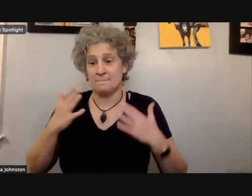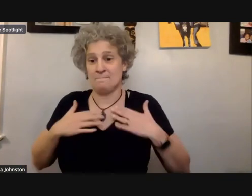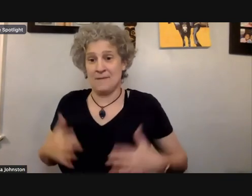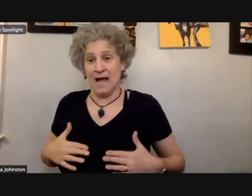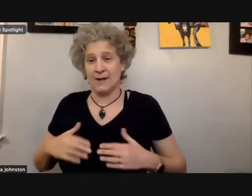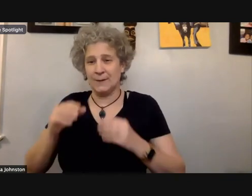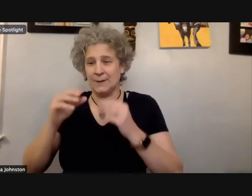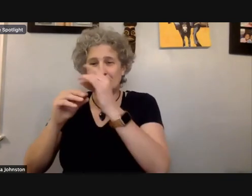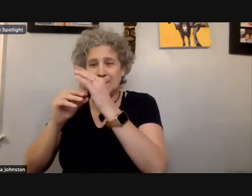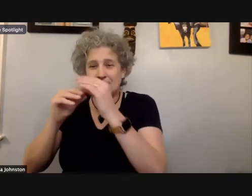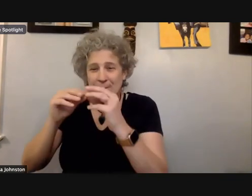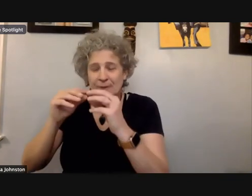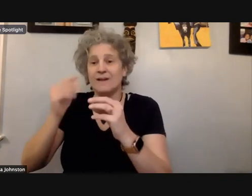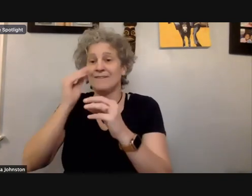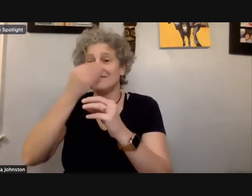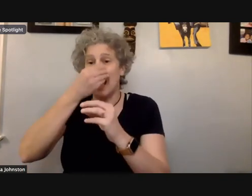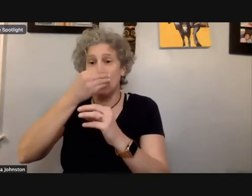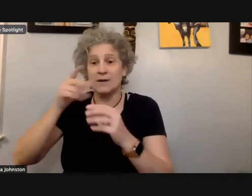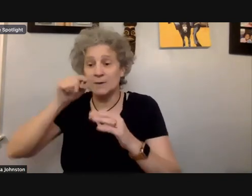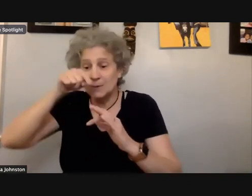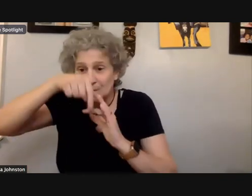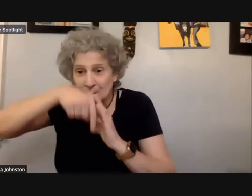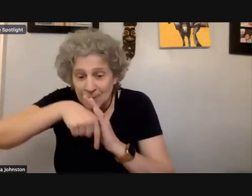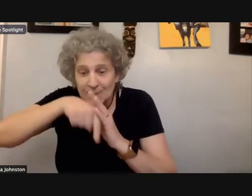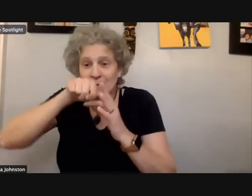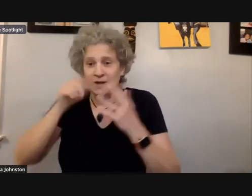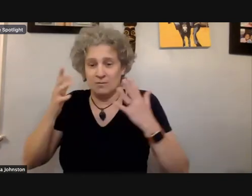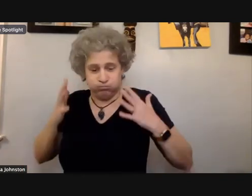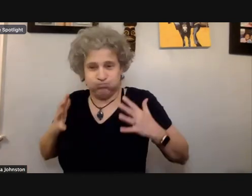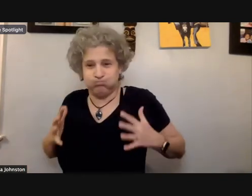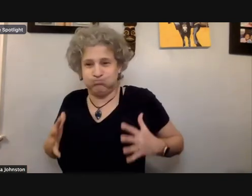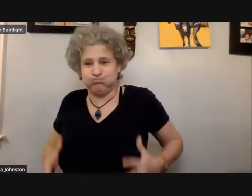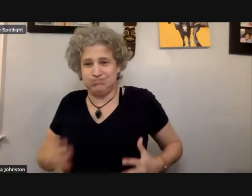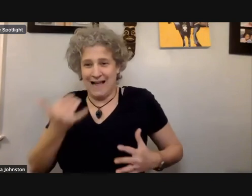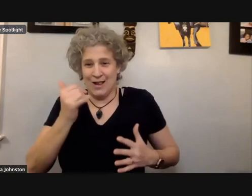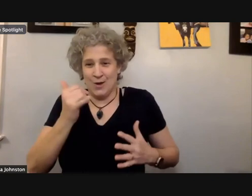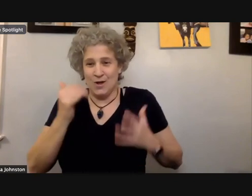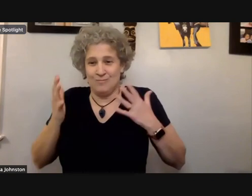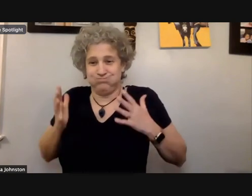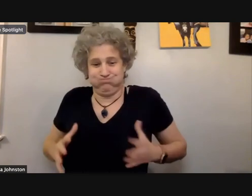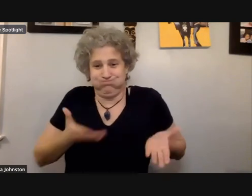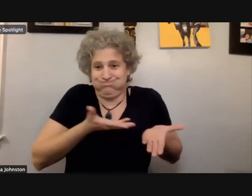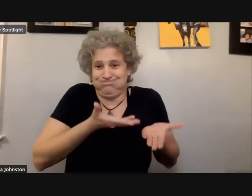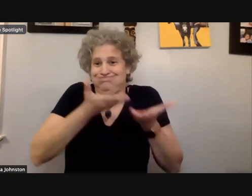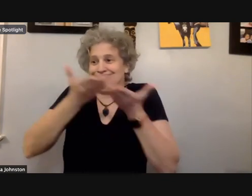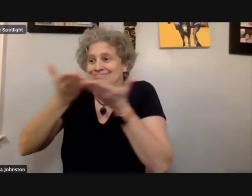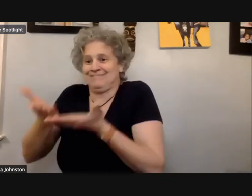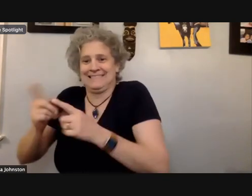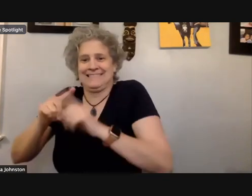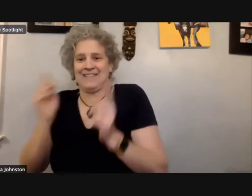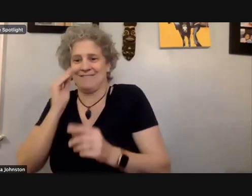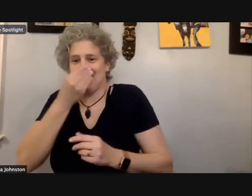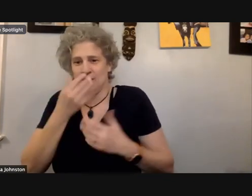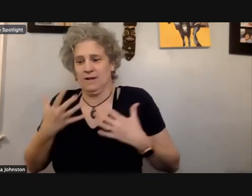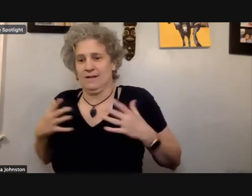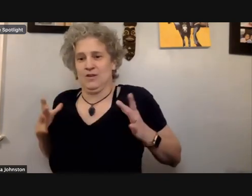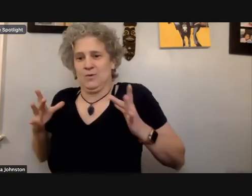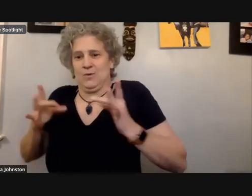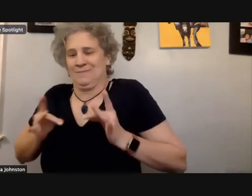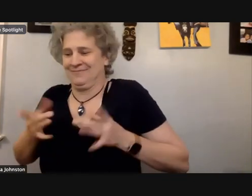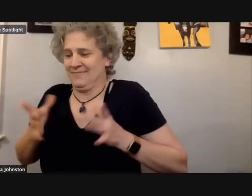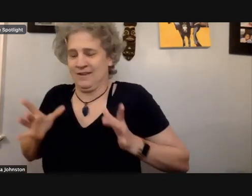can elaborate and talk about, the yellow you see on the little bees when they go in and out of the flower, when they come out and they're coated in